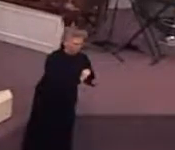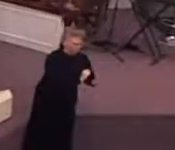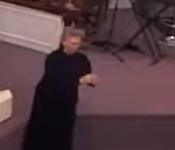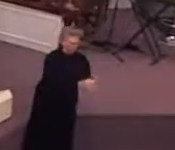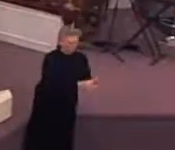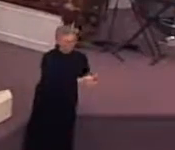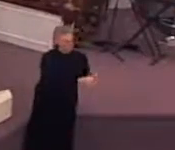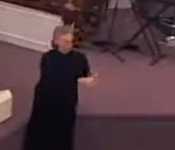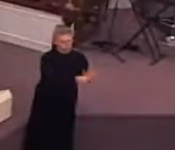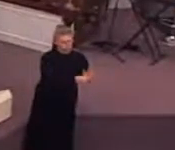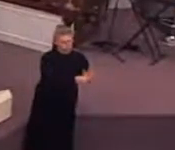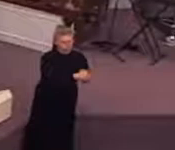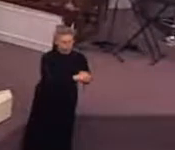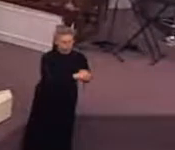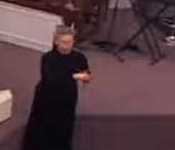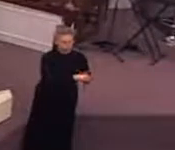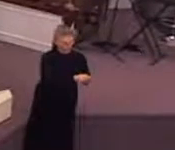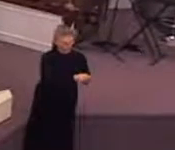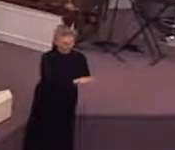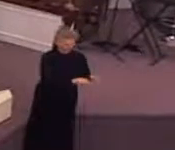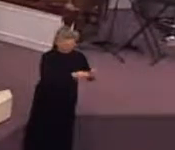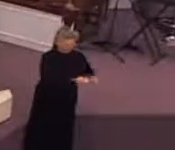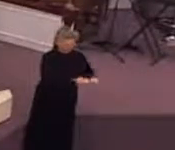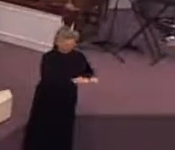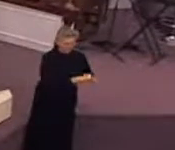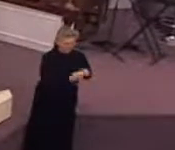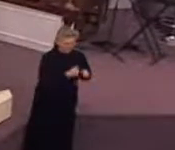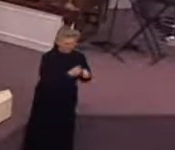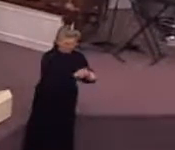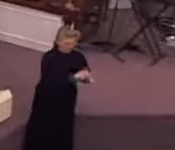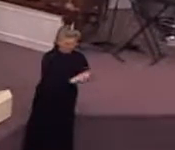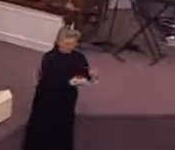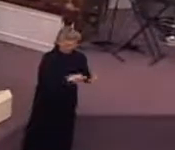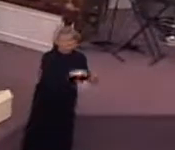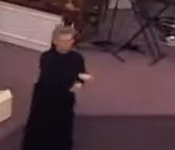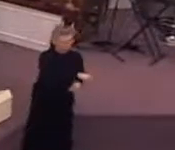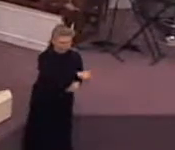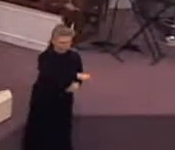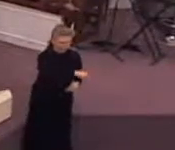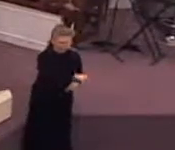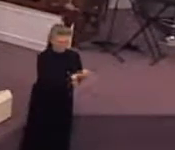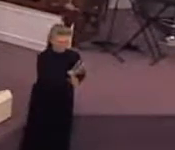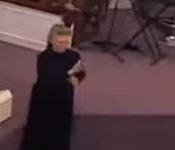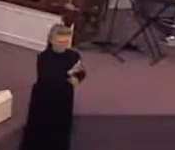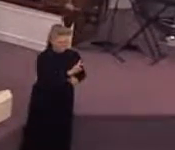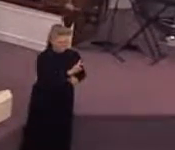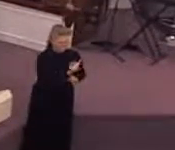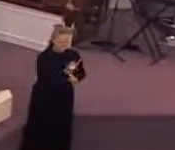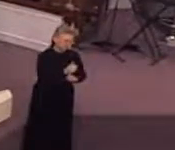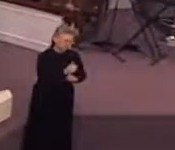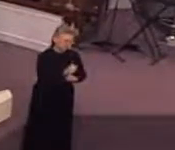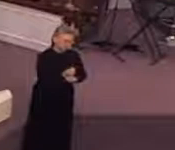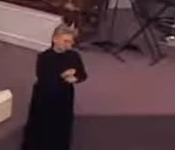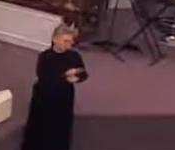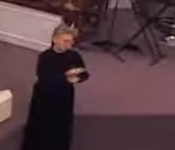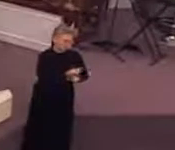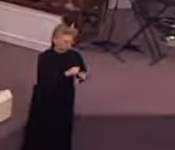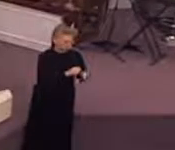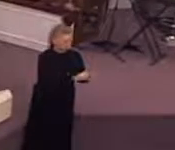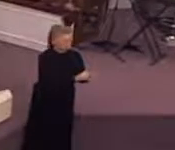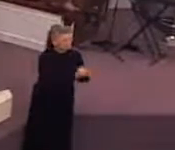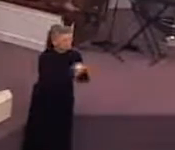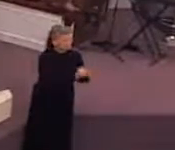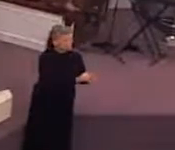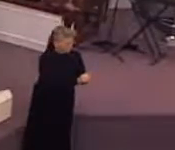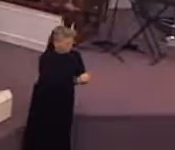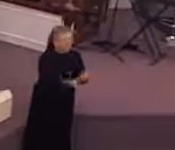factors that brought apostolic revival. You find that for 7 to 10 days they continued together until